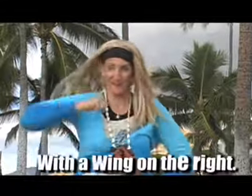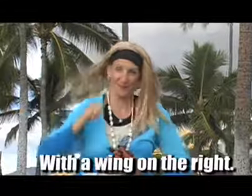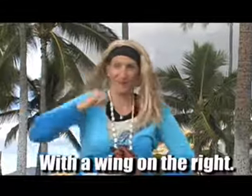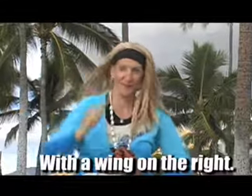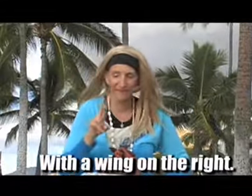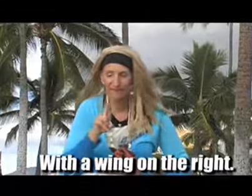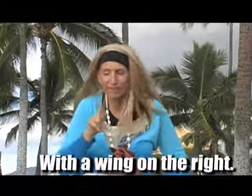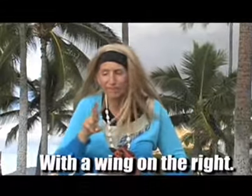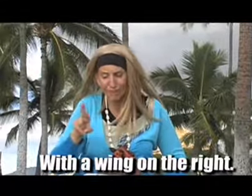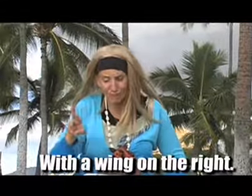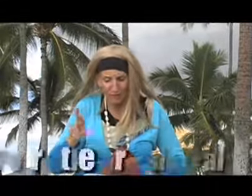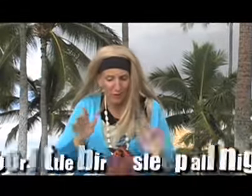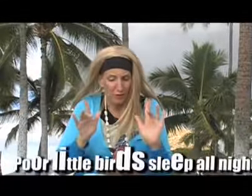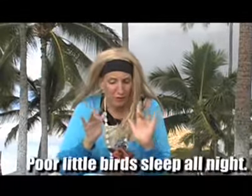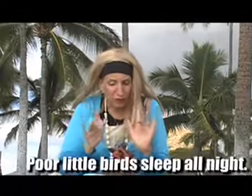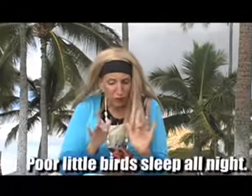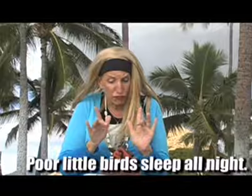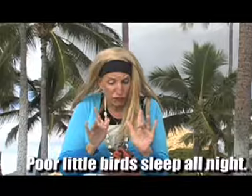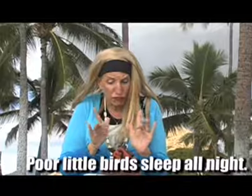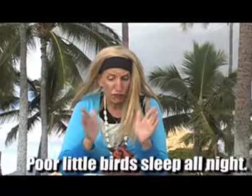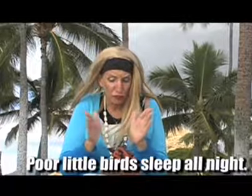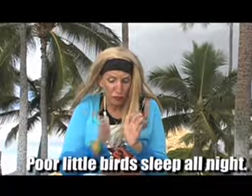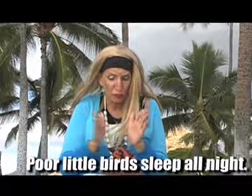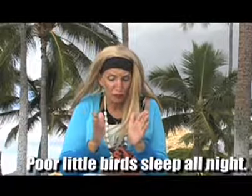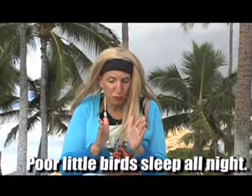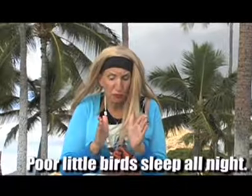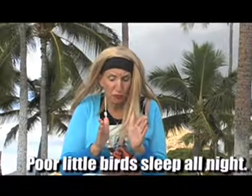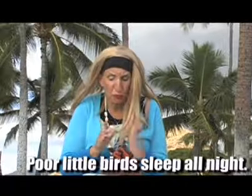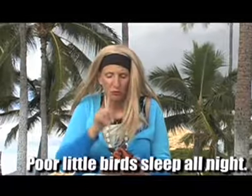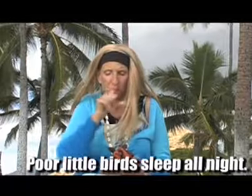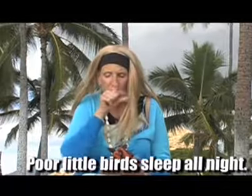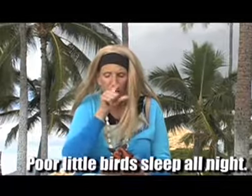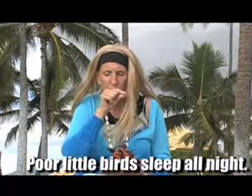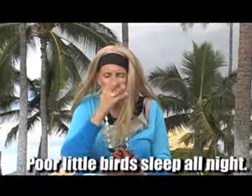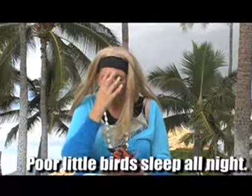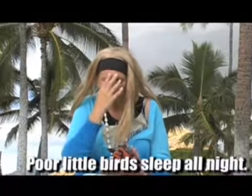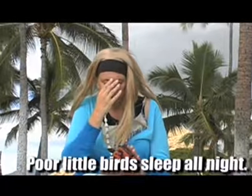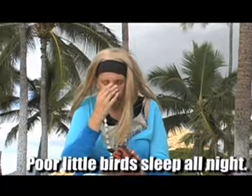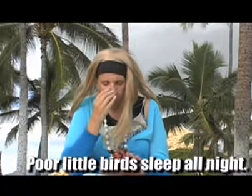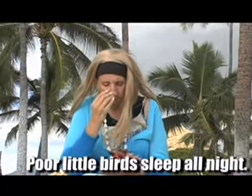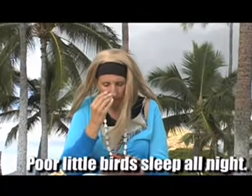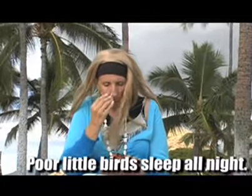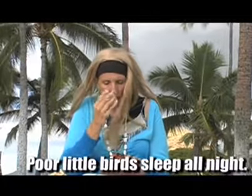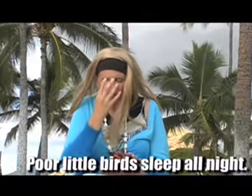wing on the right, the poor little birdie sleeps all through the